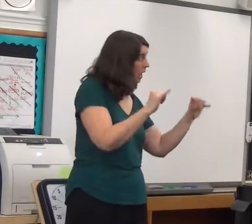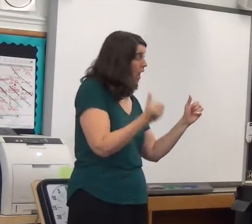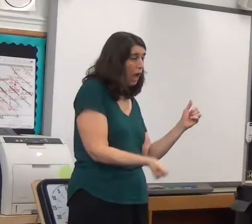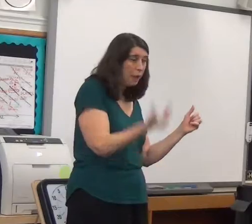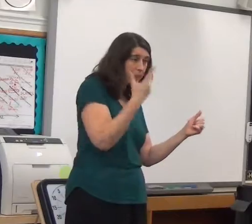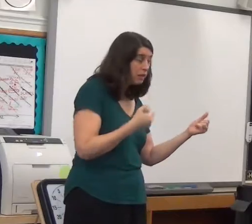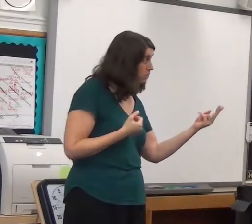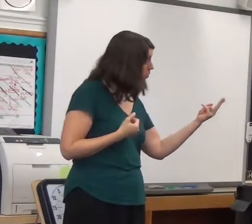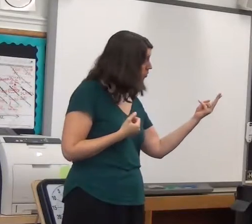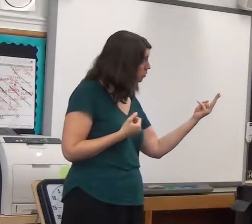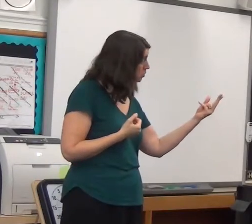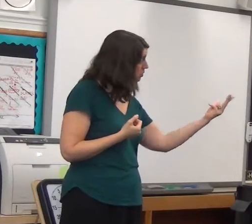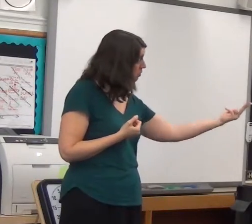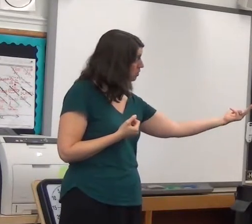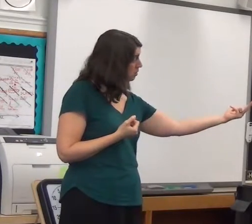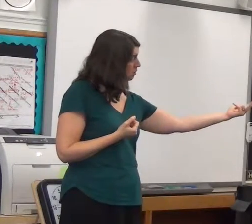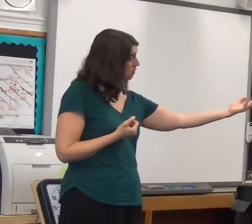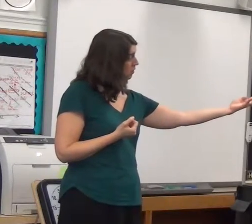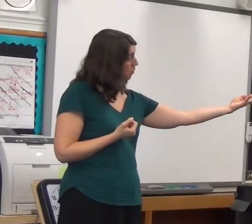had